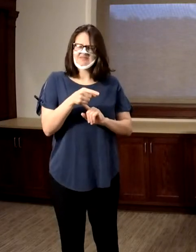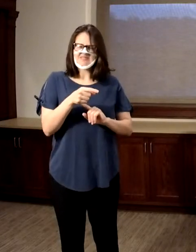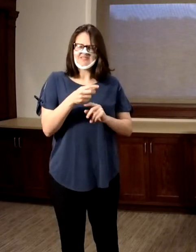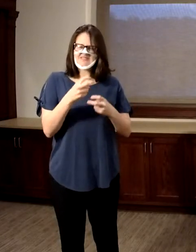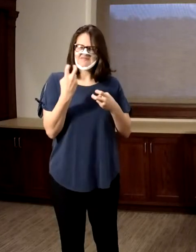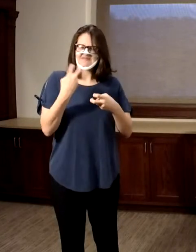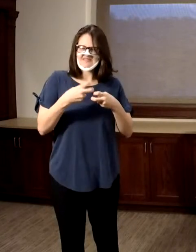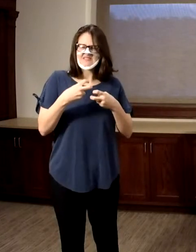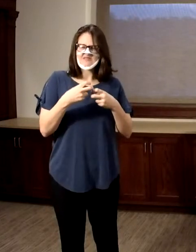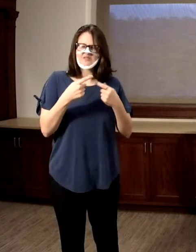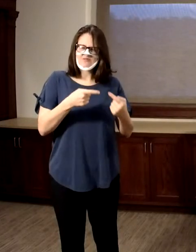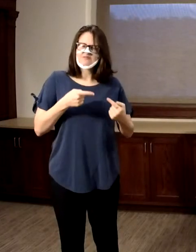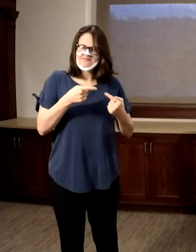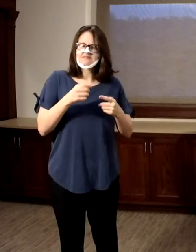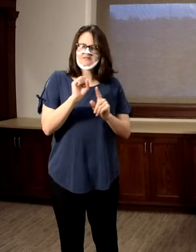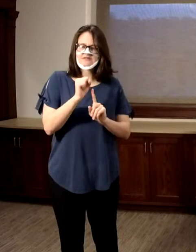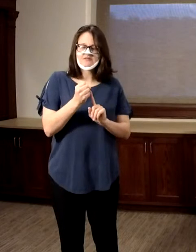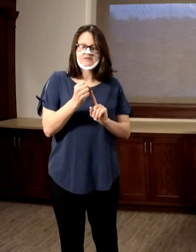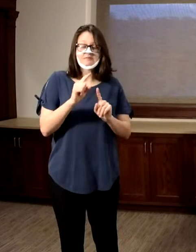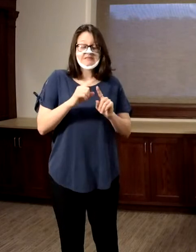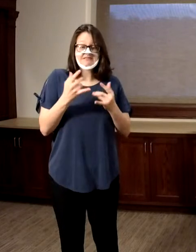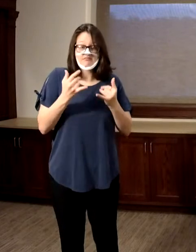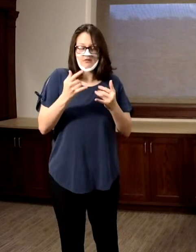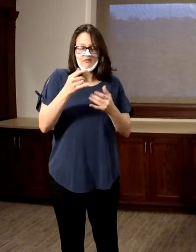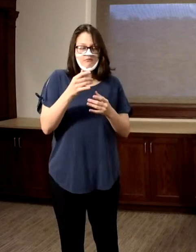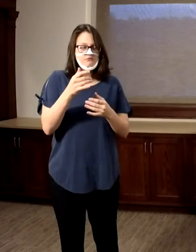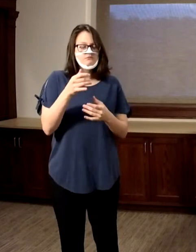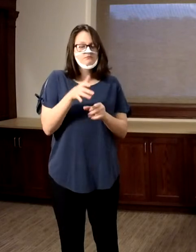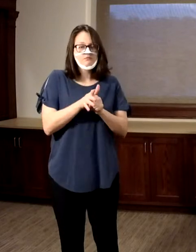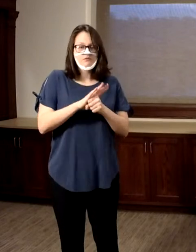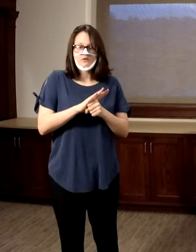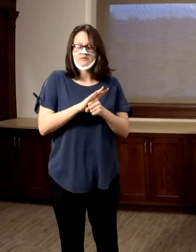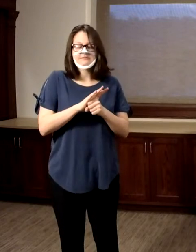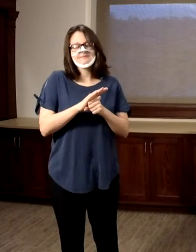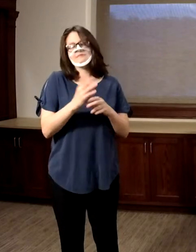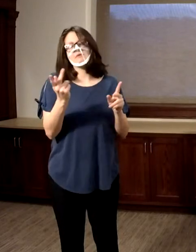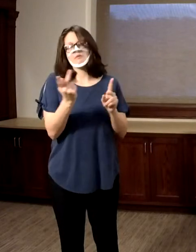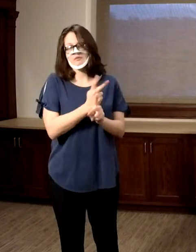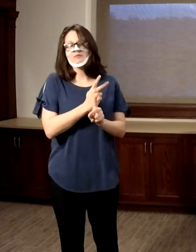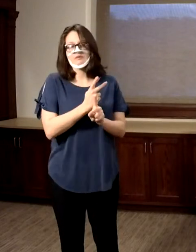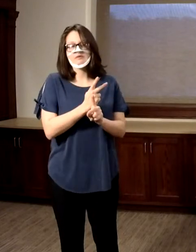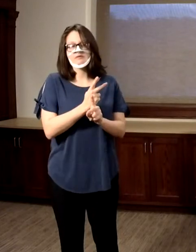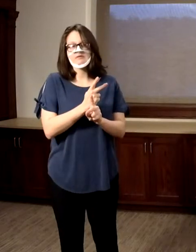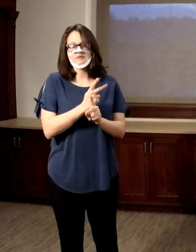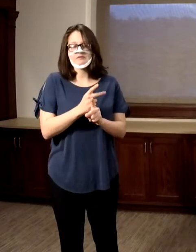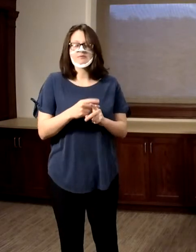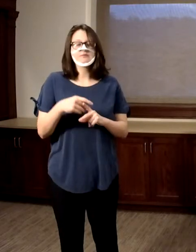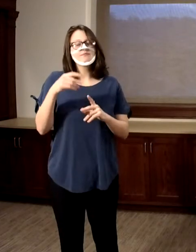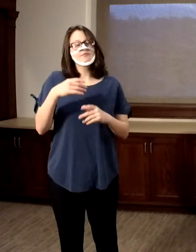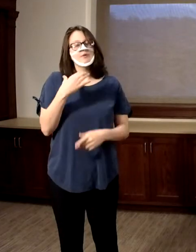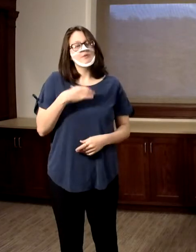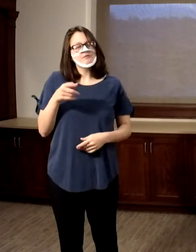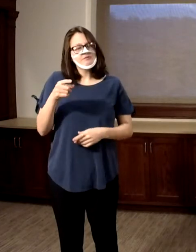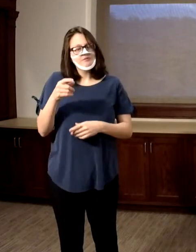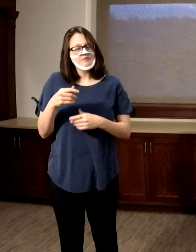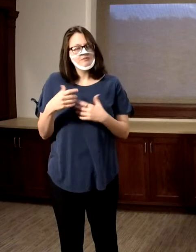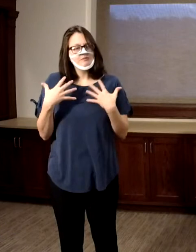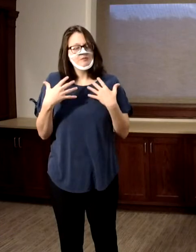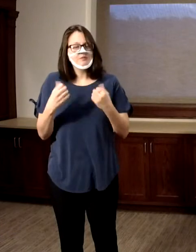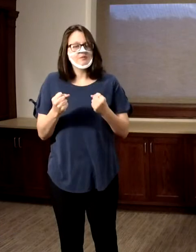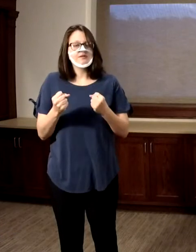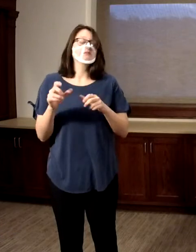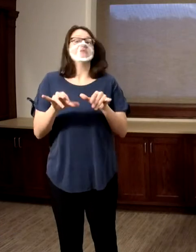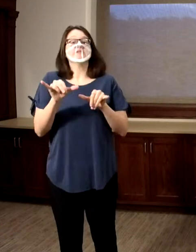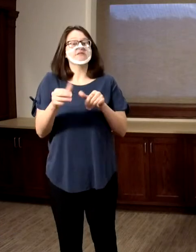And certainly with COVID, it's exacerbated it even more. So I want to wish Mark well. He's going to be staying for a few more